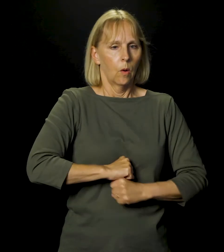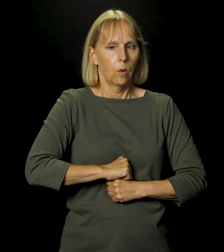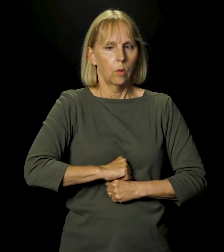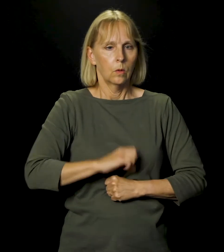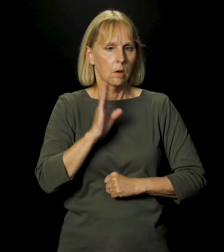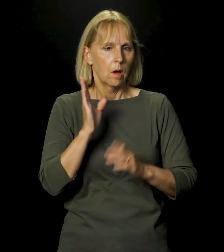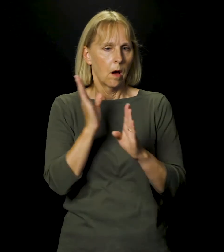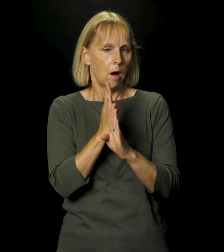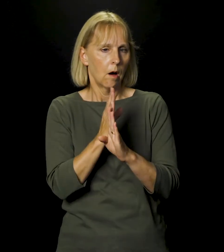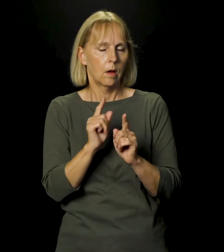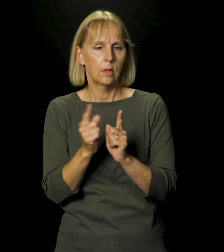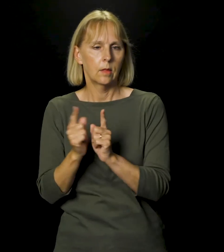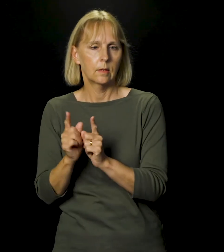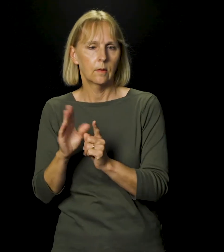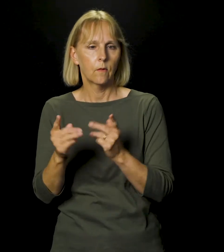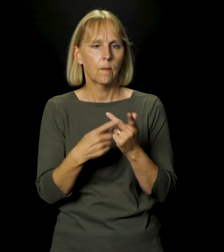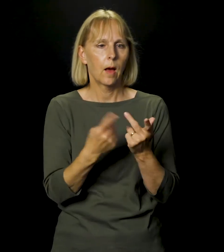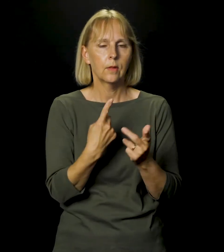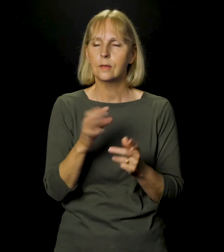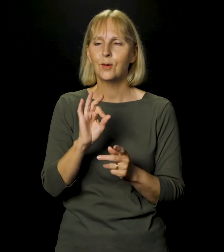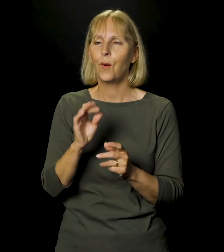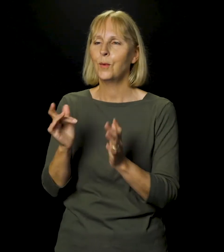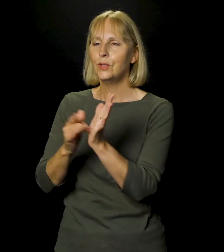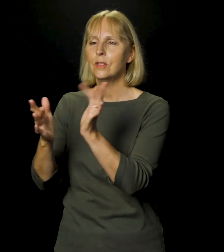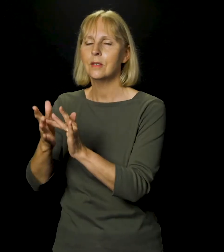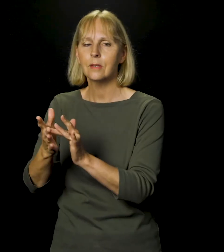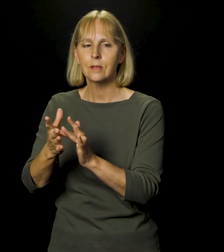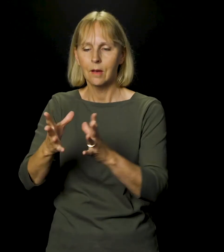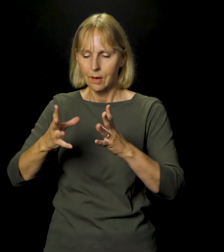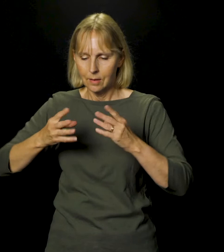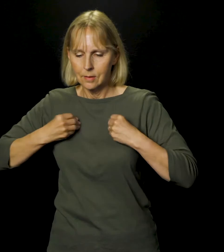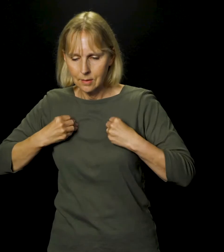our brokenness and he takes our shame upon himself.